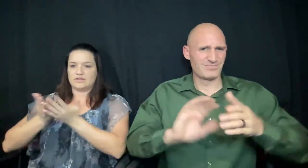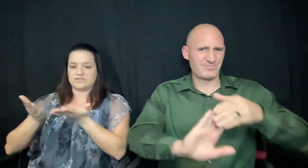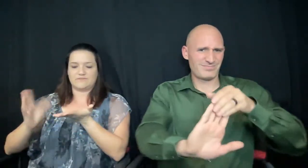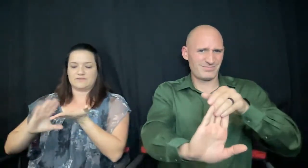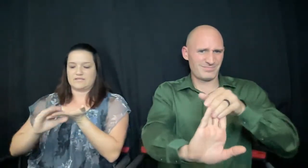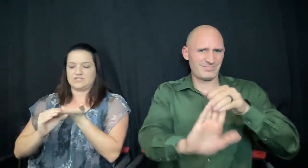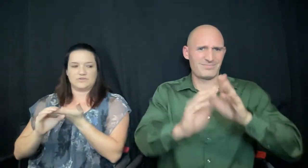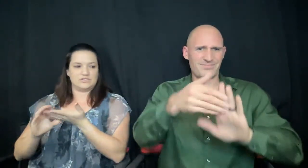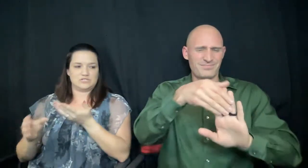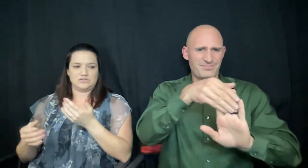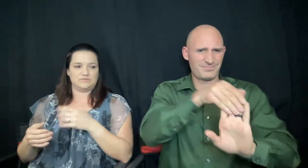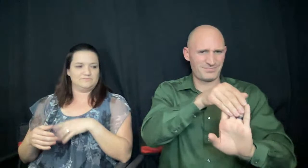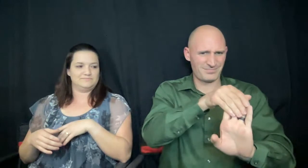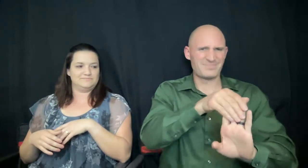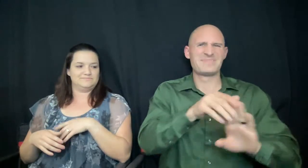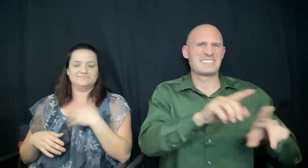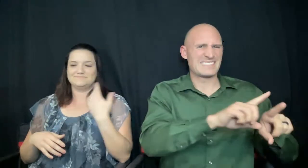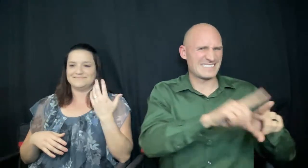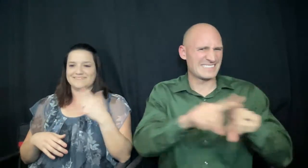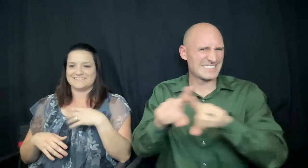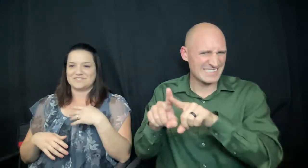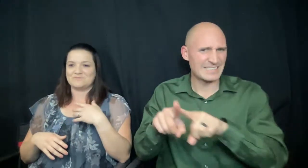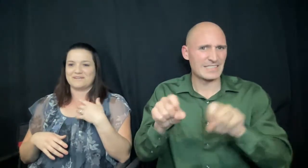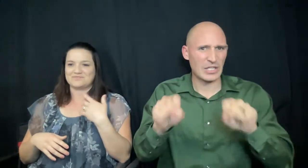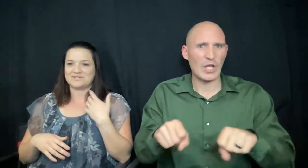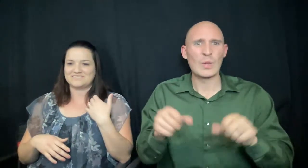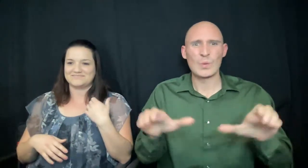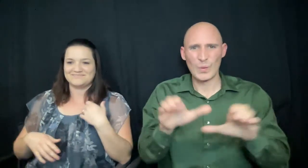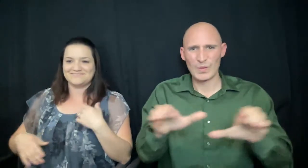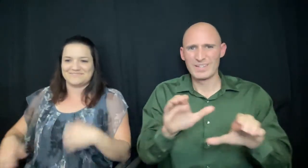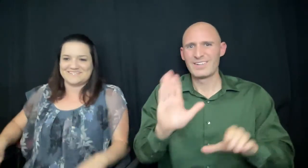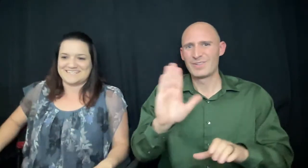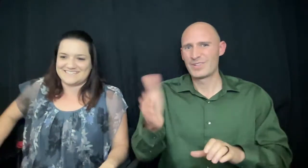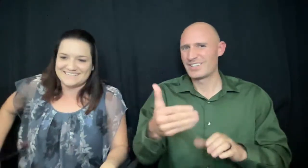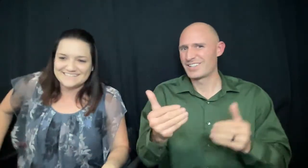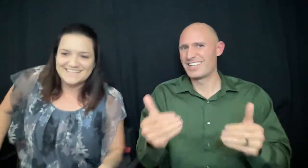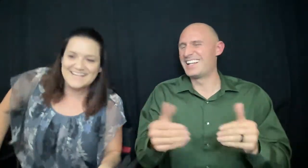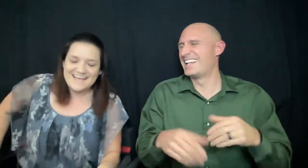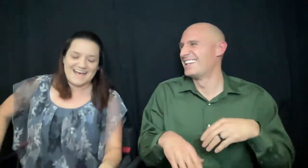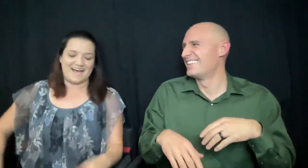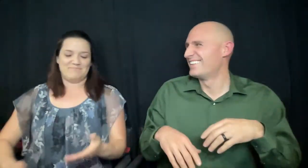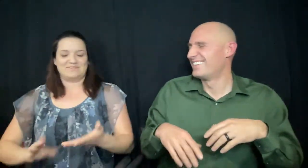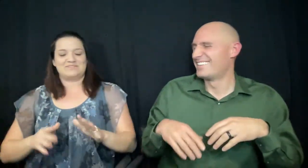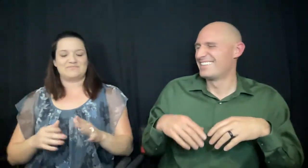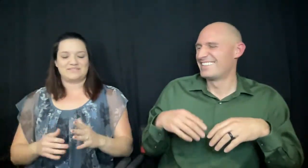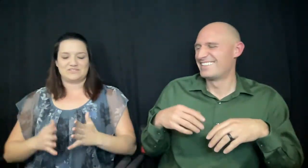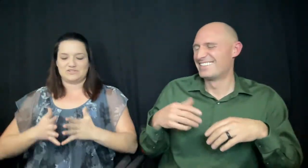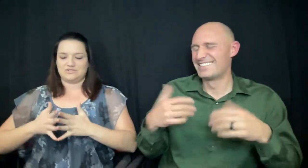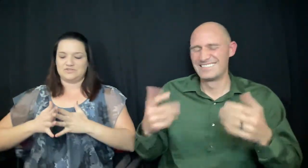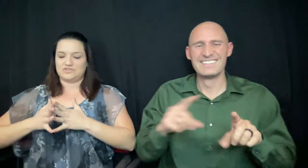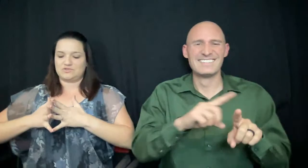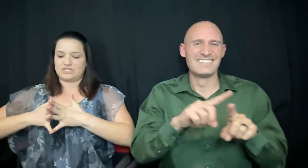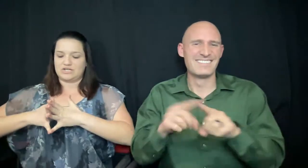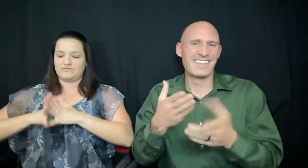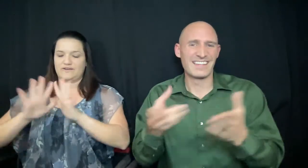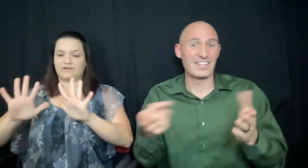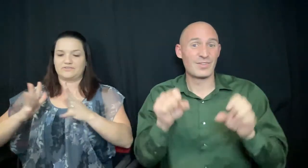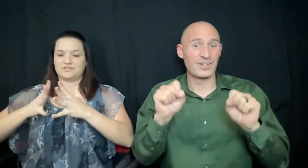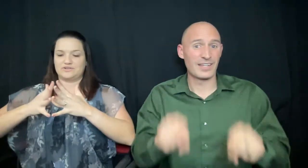there's different things you can do. He's going to do my stretches because I said it. But there's different things you could do. You could stretch out your fingers. You